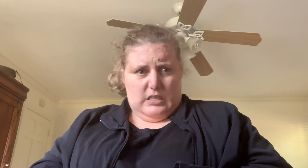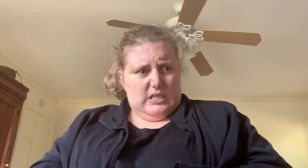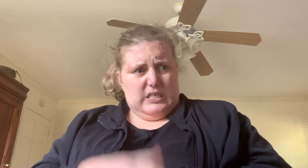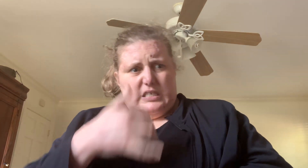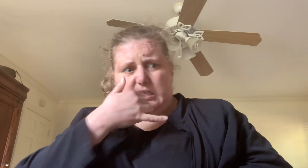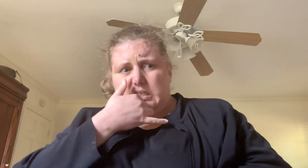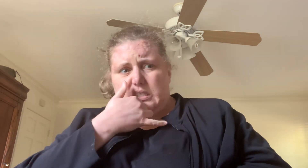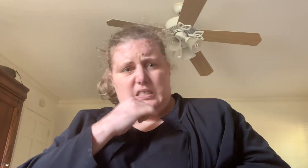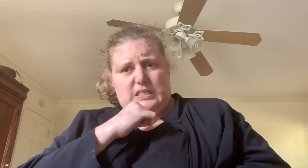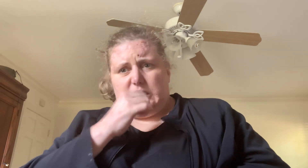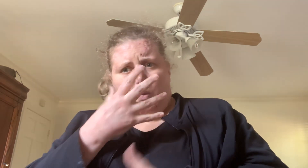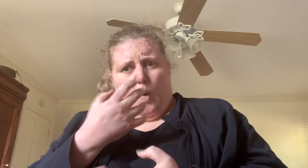want.